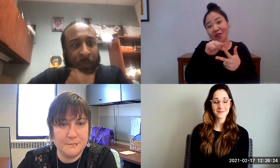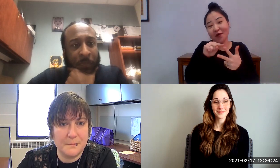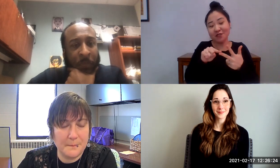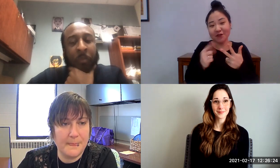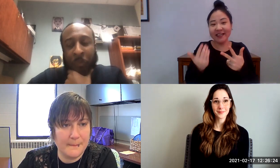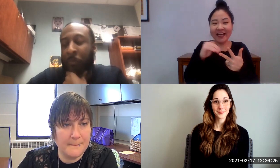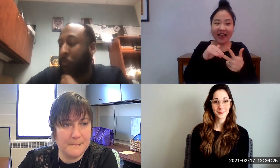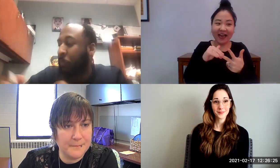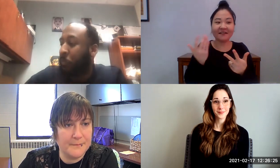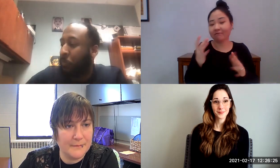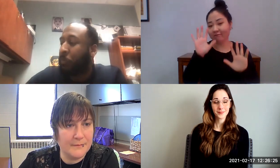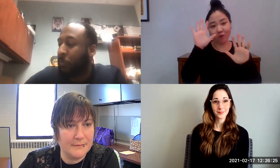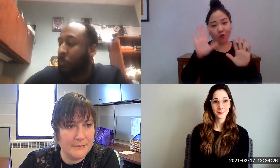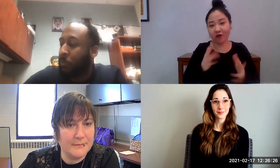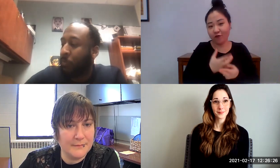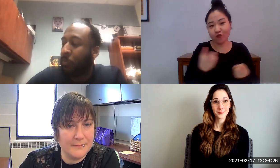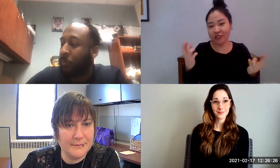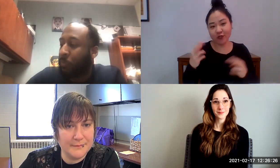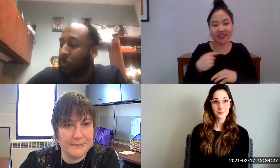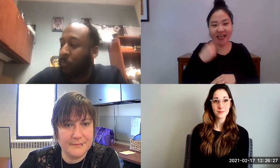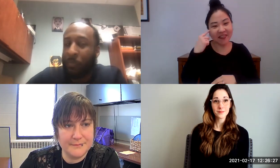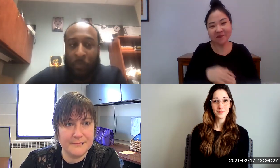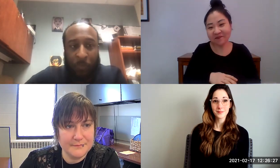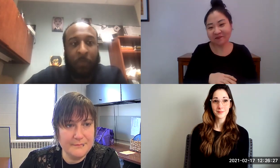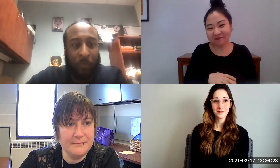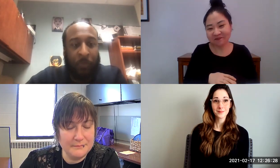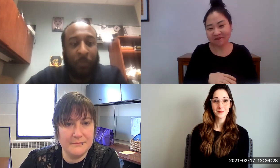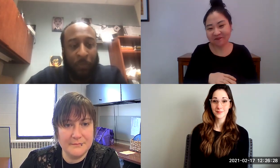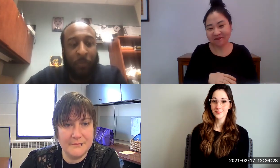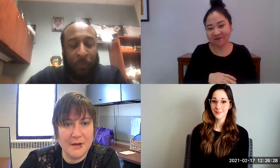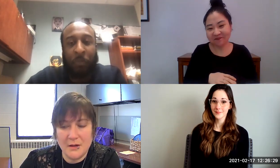So those three, again, wonderful resources, I think.